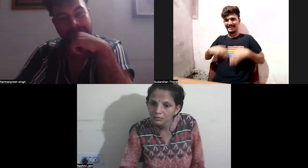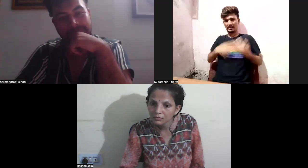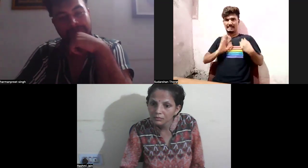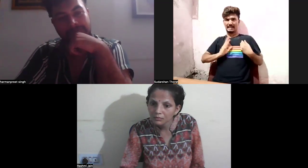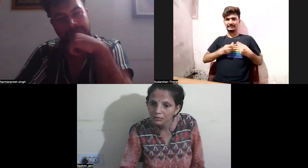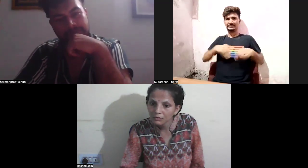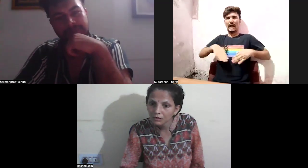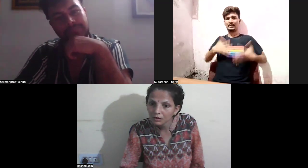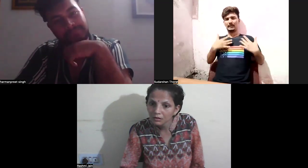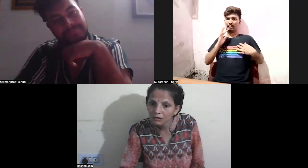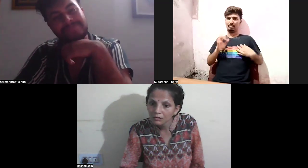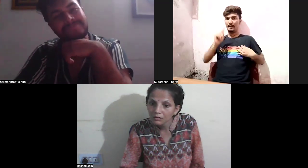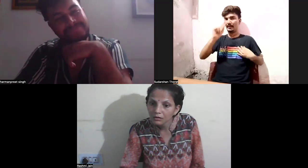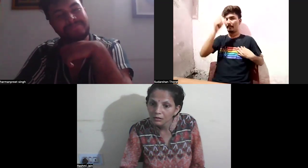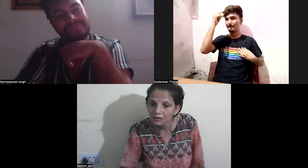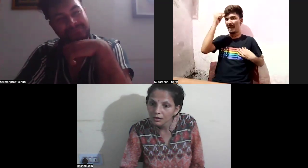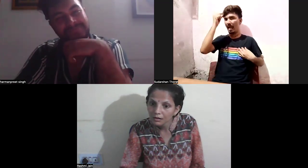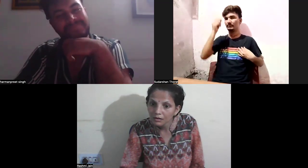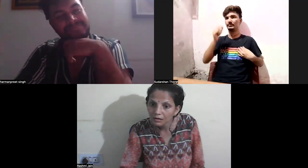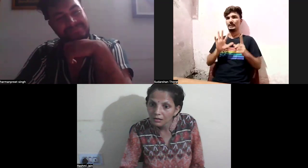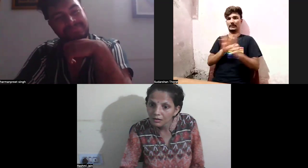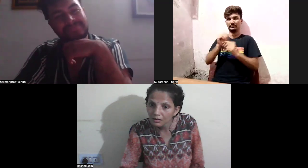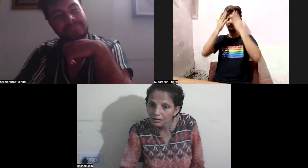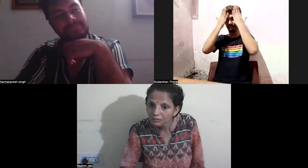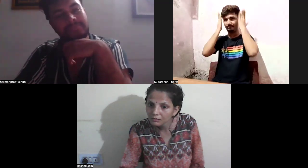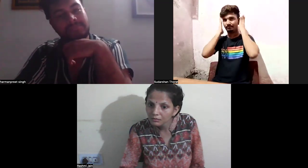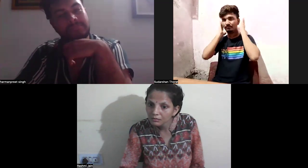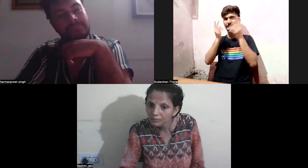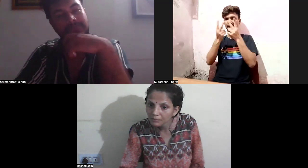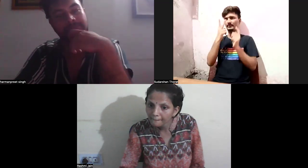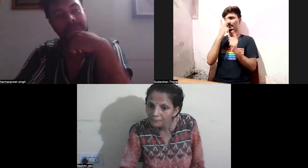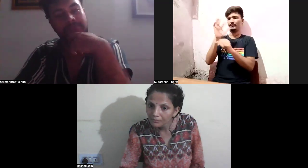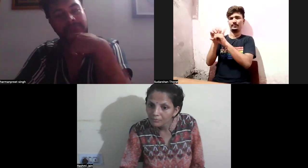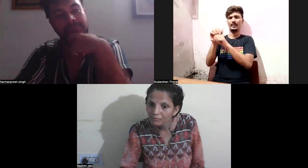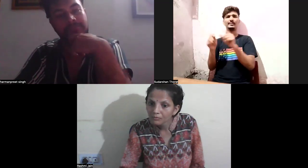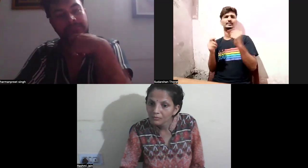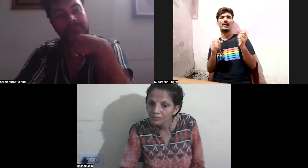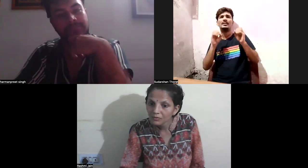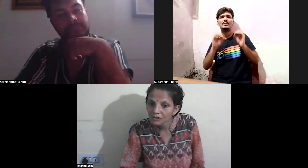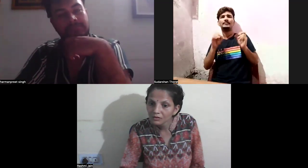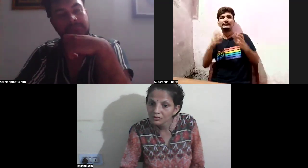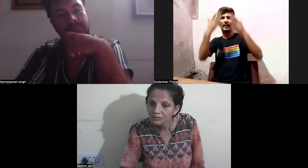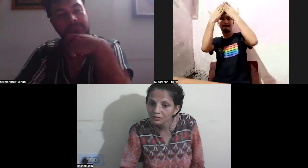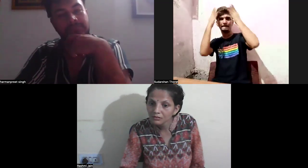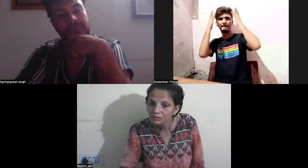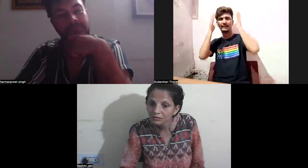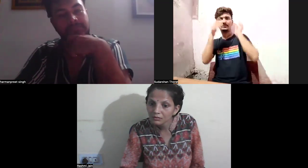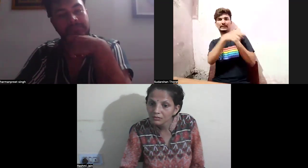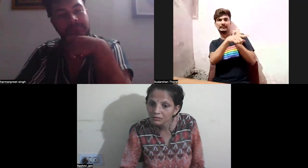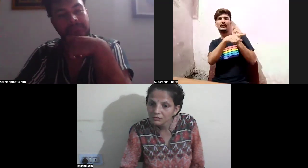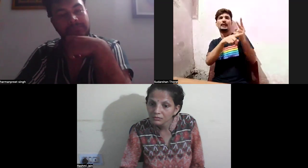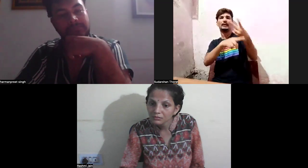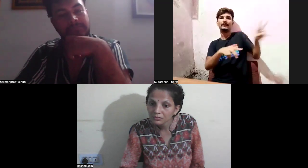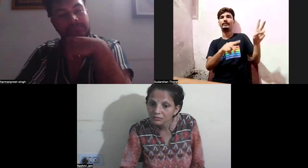category. So sometimes, if person is going to a temple, they might want to wear sari, they might want to